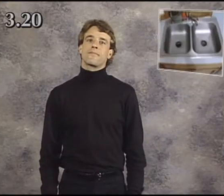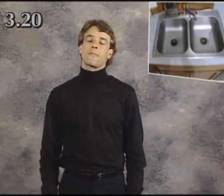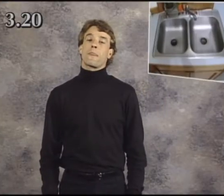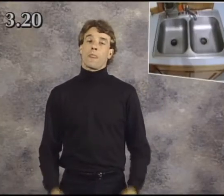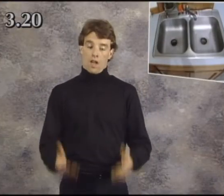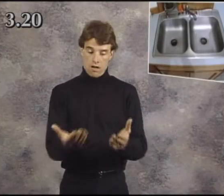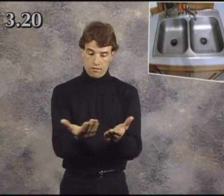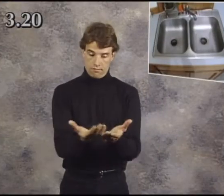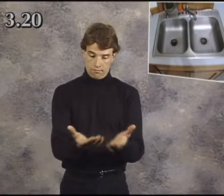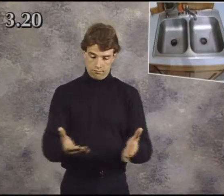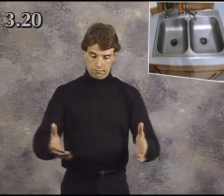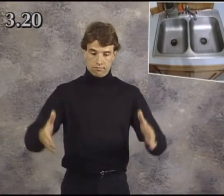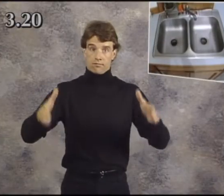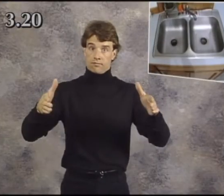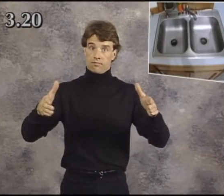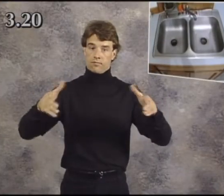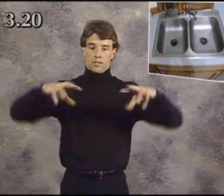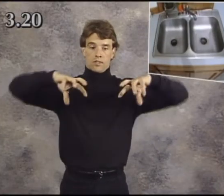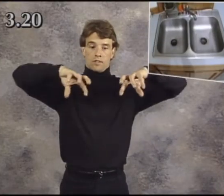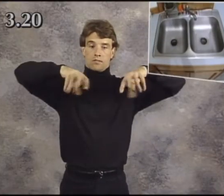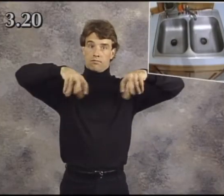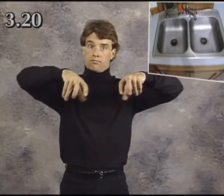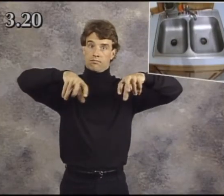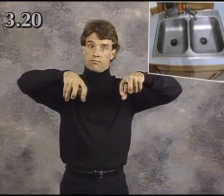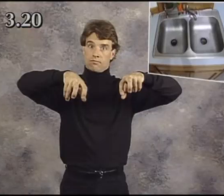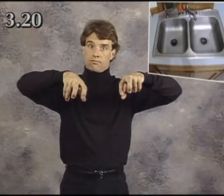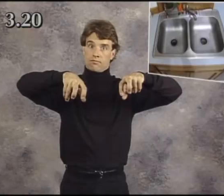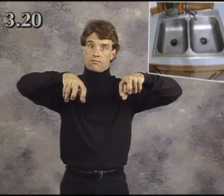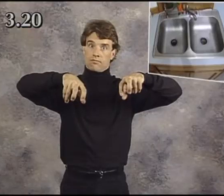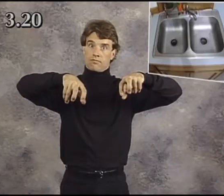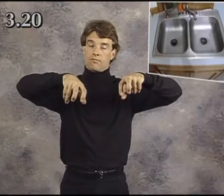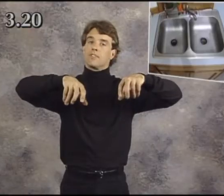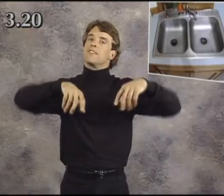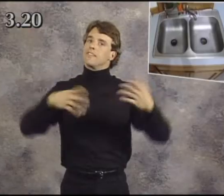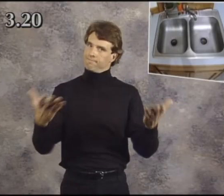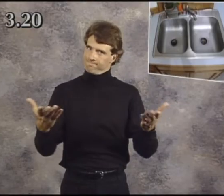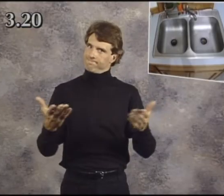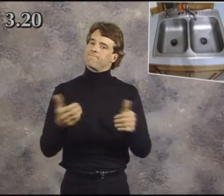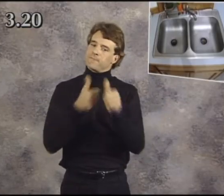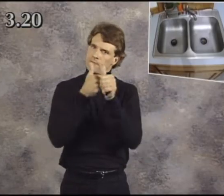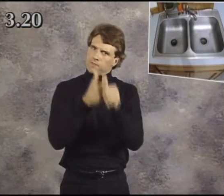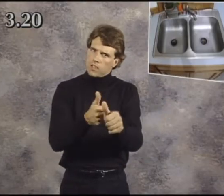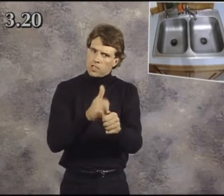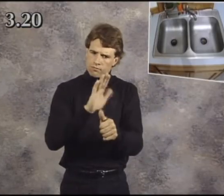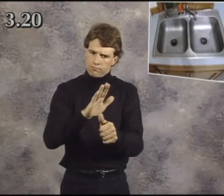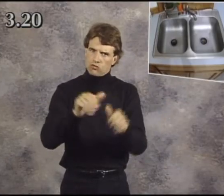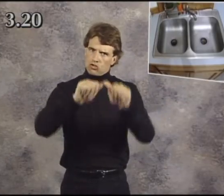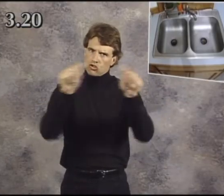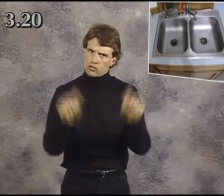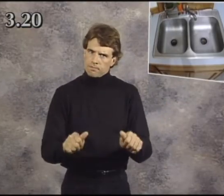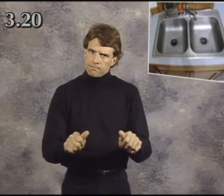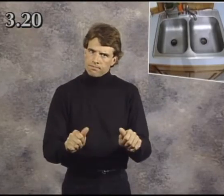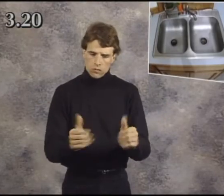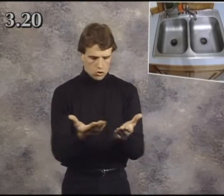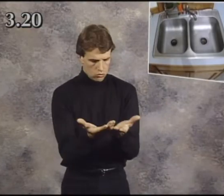Sink. This sign indicates the basic